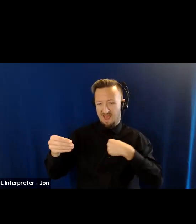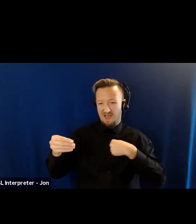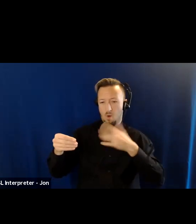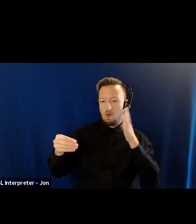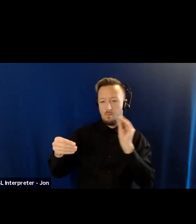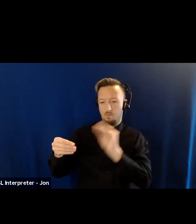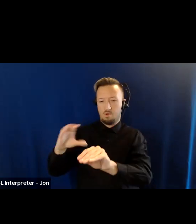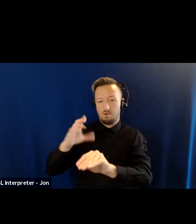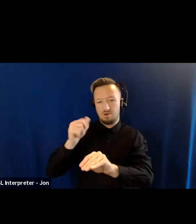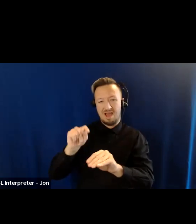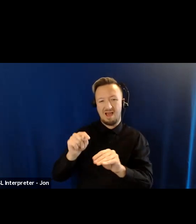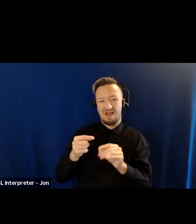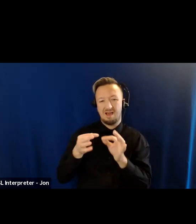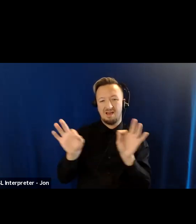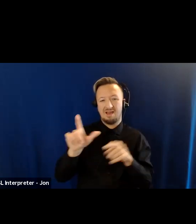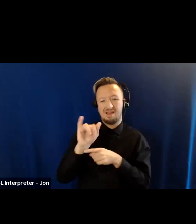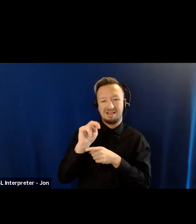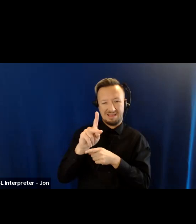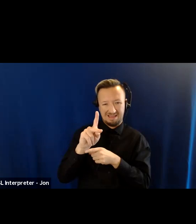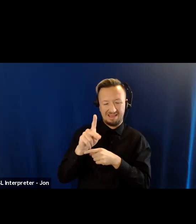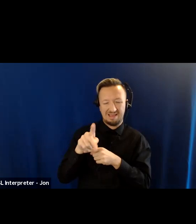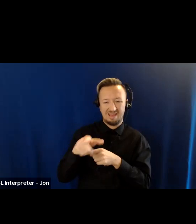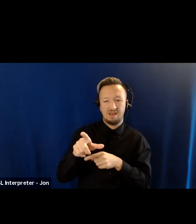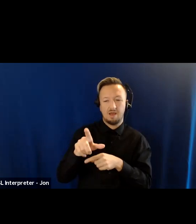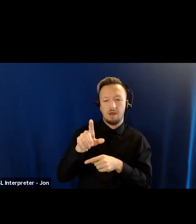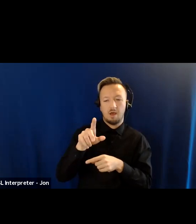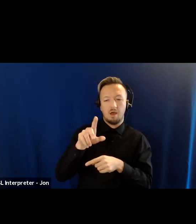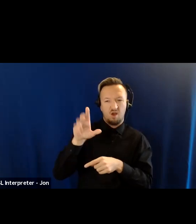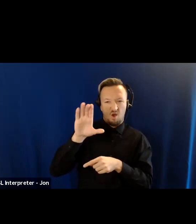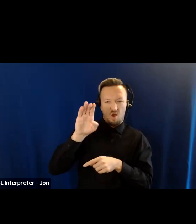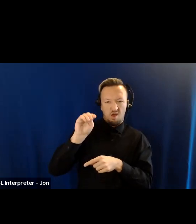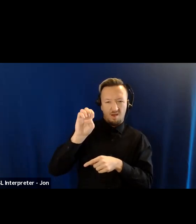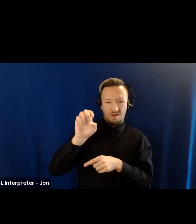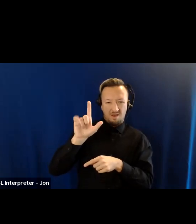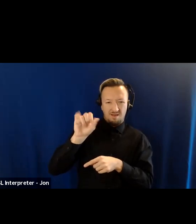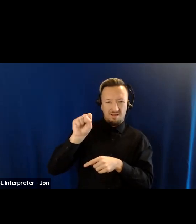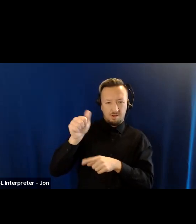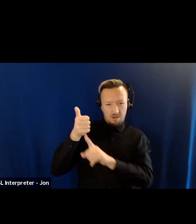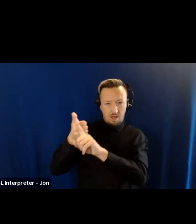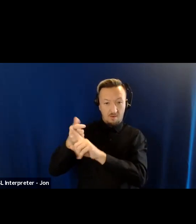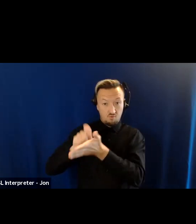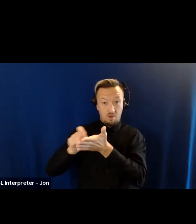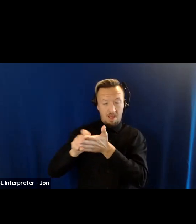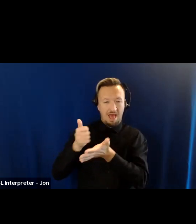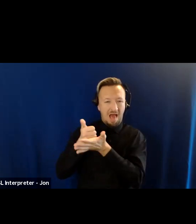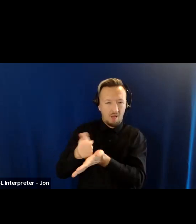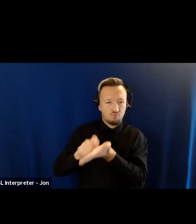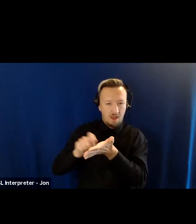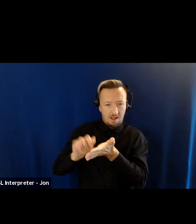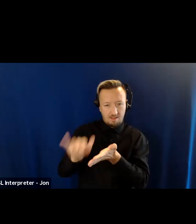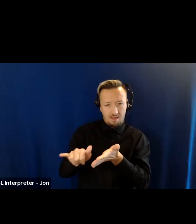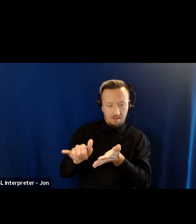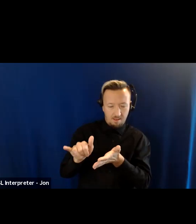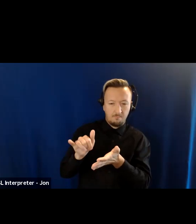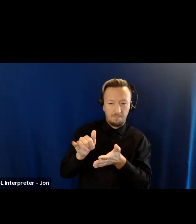on Disability that Melissa was a co-author of, called Preserving Our Freedom, Ending Institutionalization of People